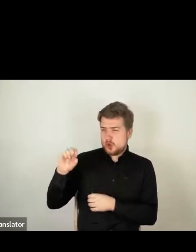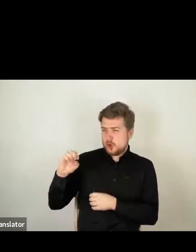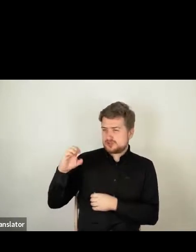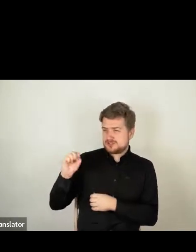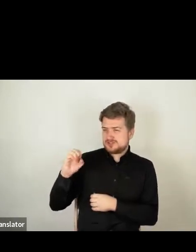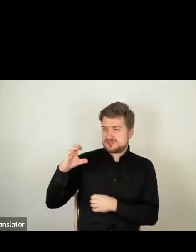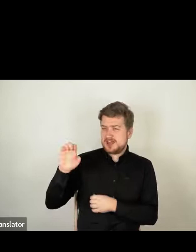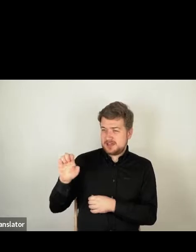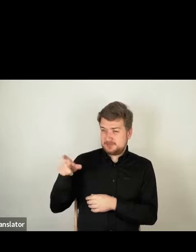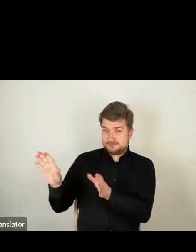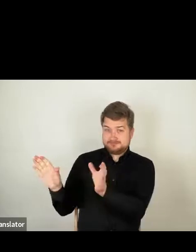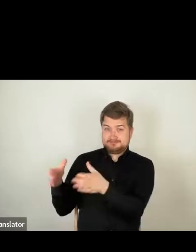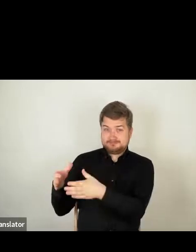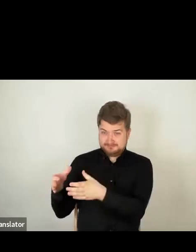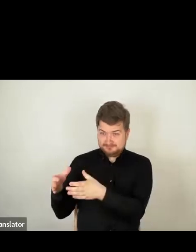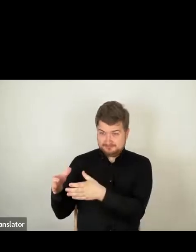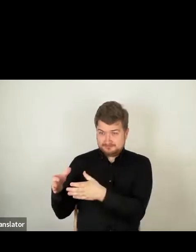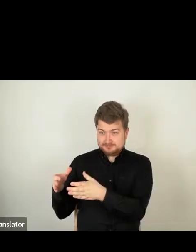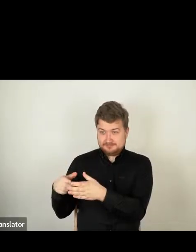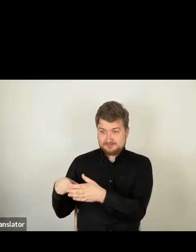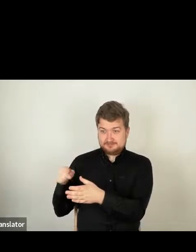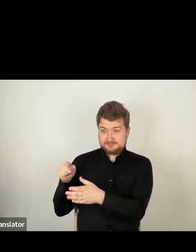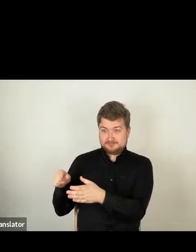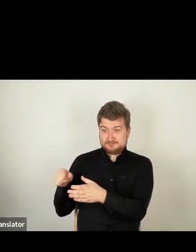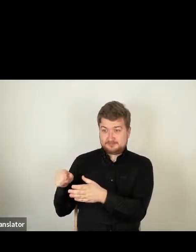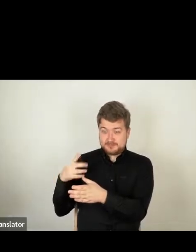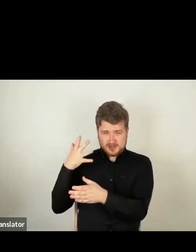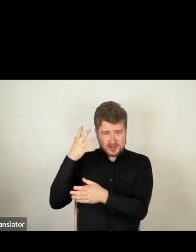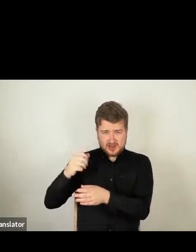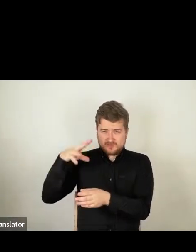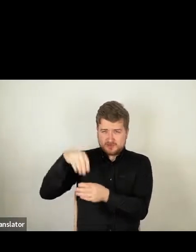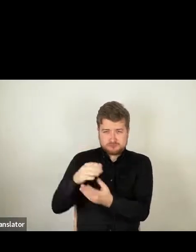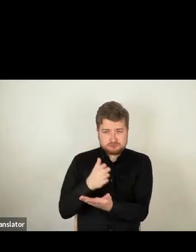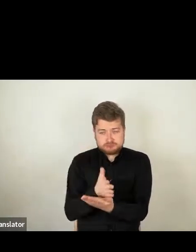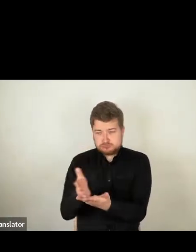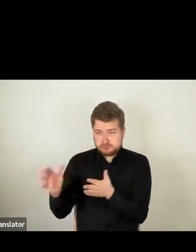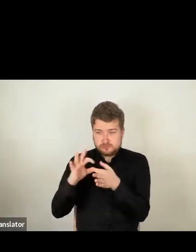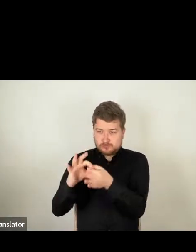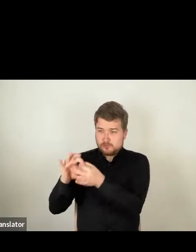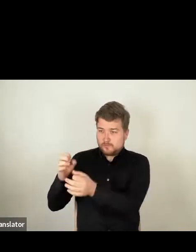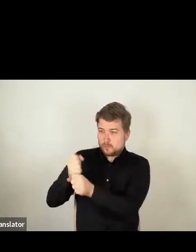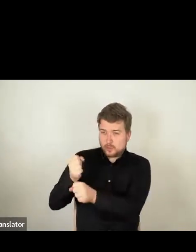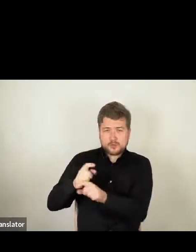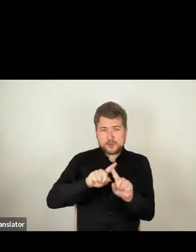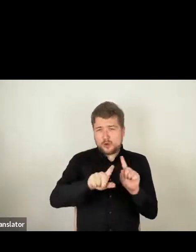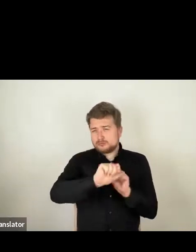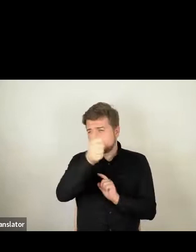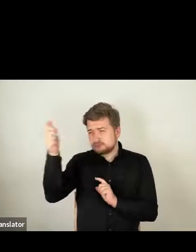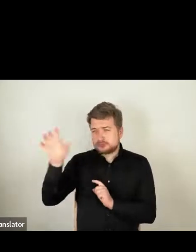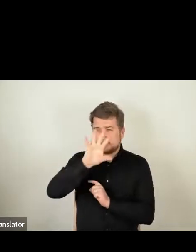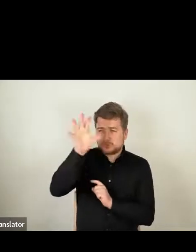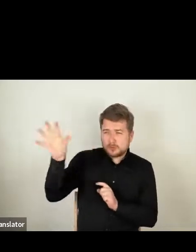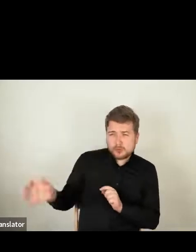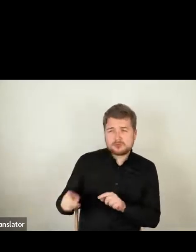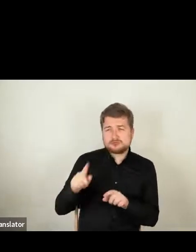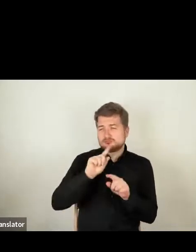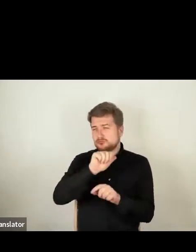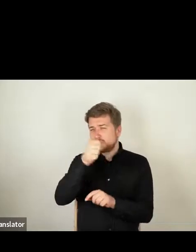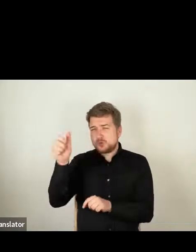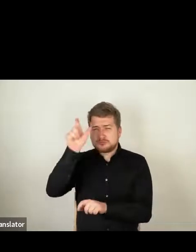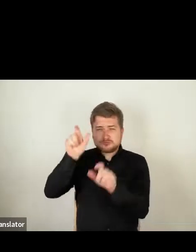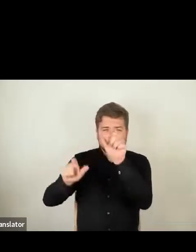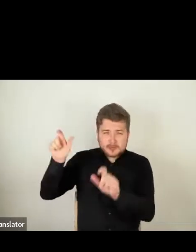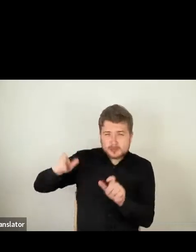Human Rights, and a very diverse range of stakeholders. I'd really like to first acknowledge the gender team